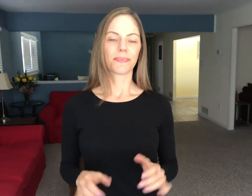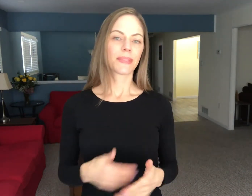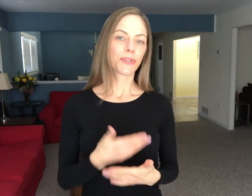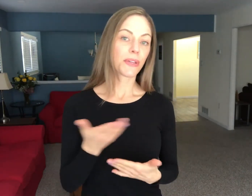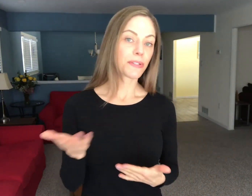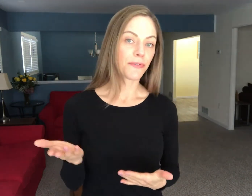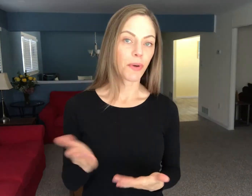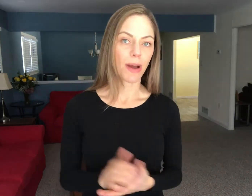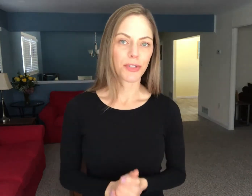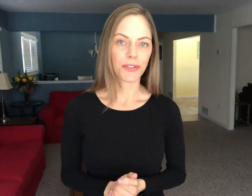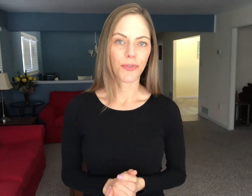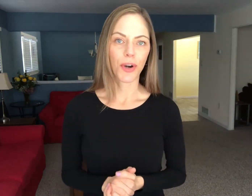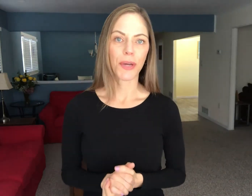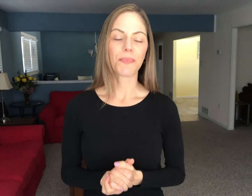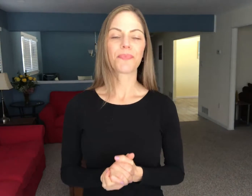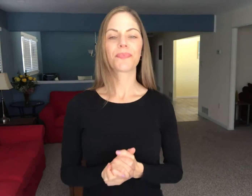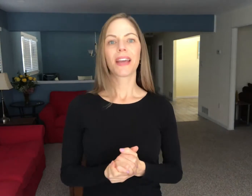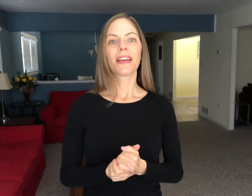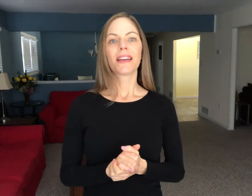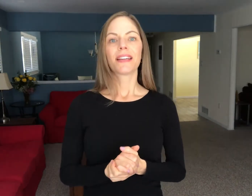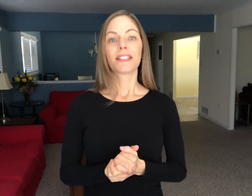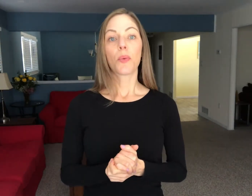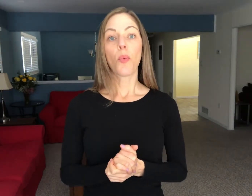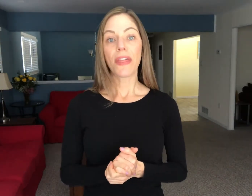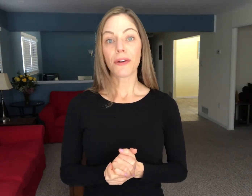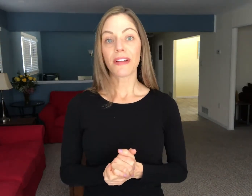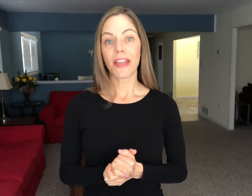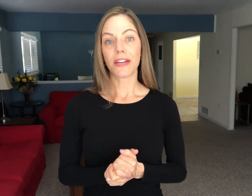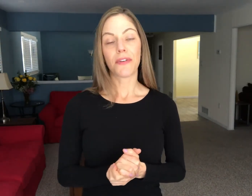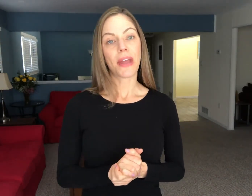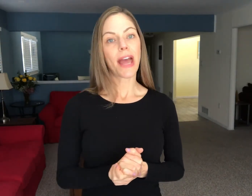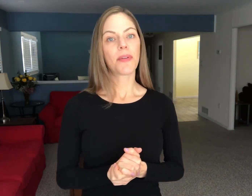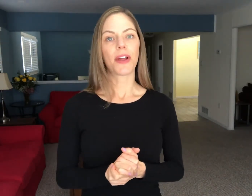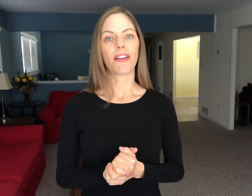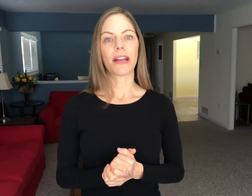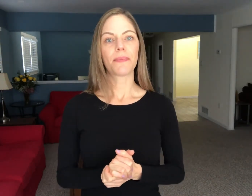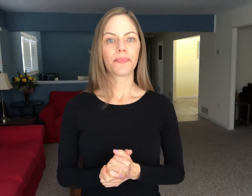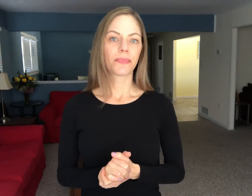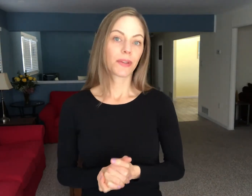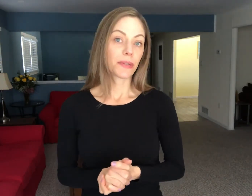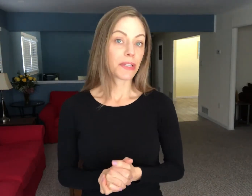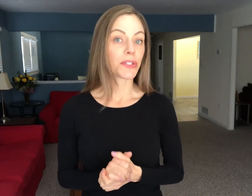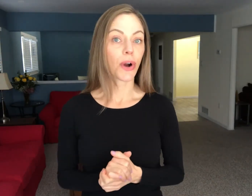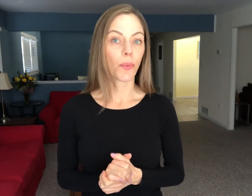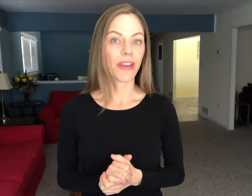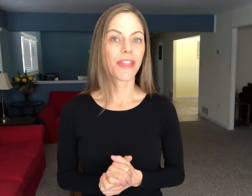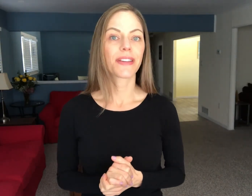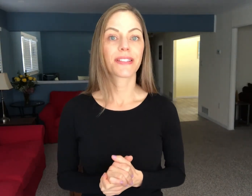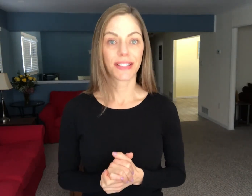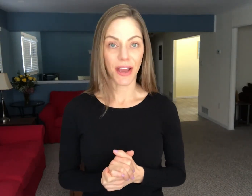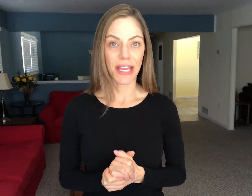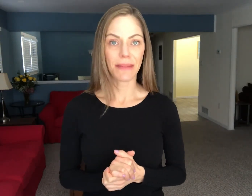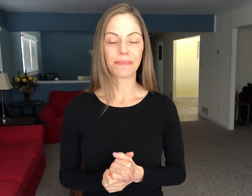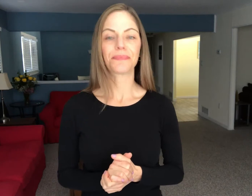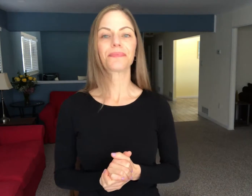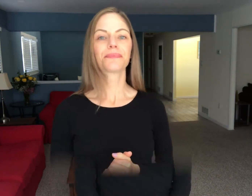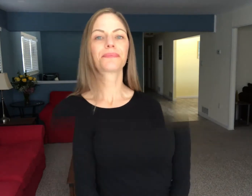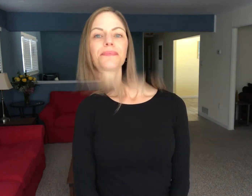so there's a few options for you. Some weather-related vocabulary can start with sunny. So